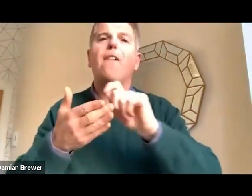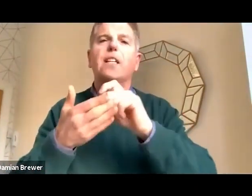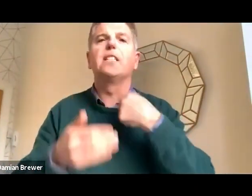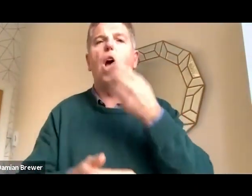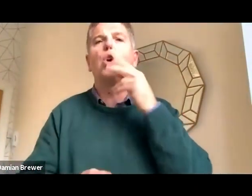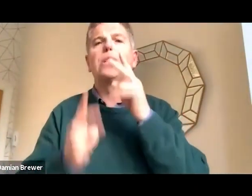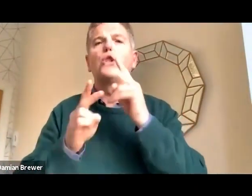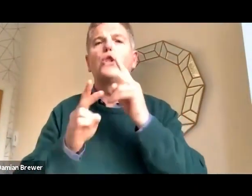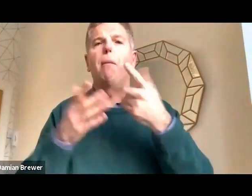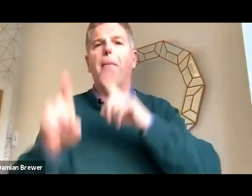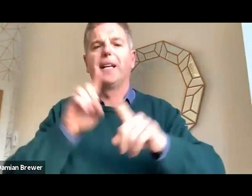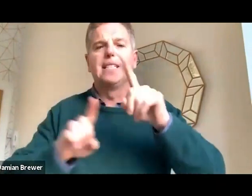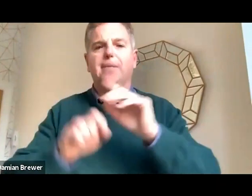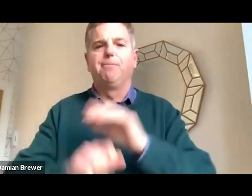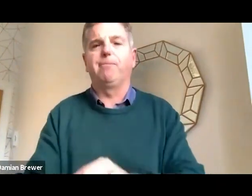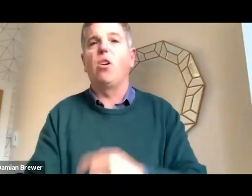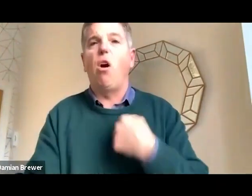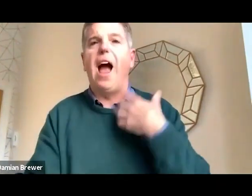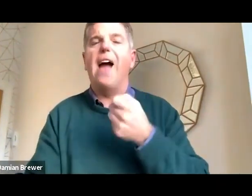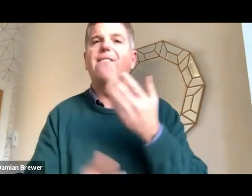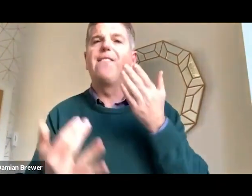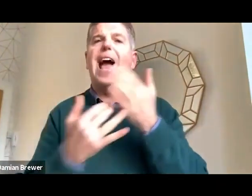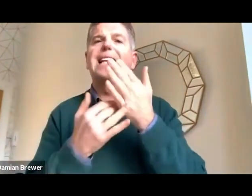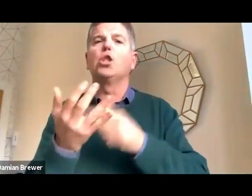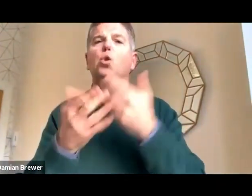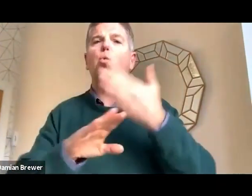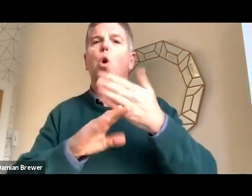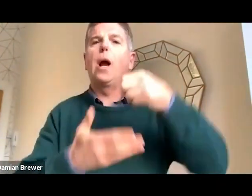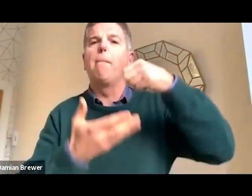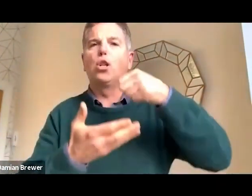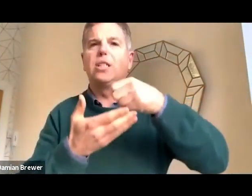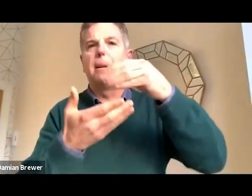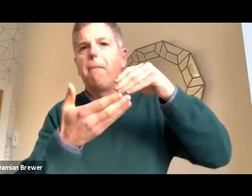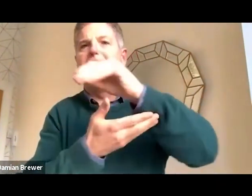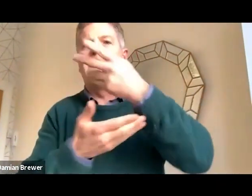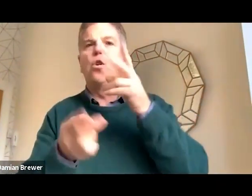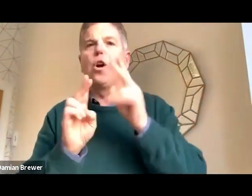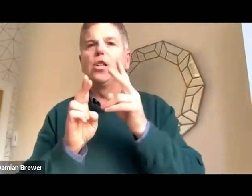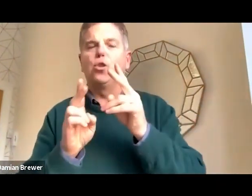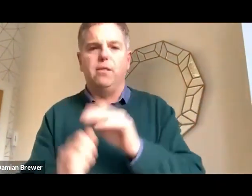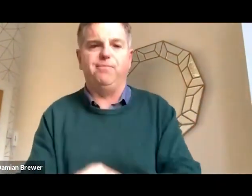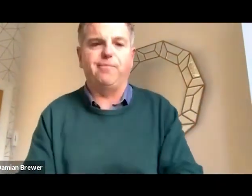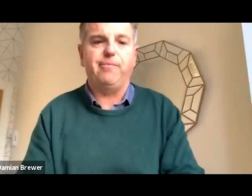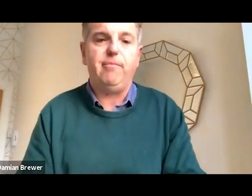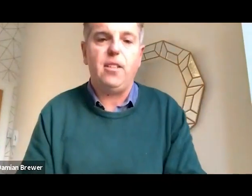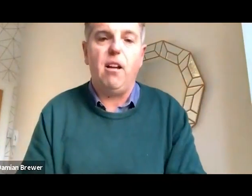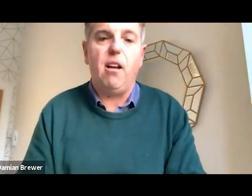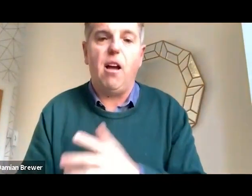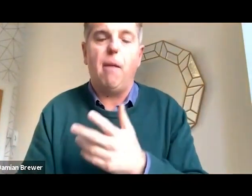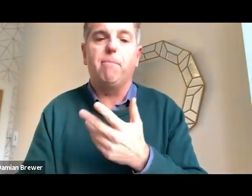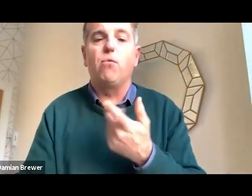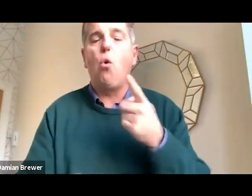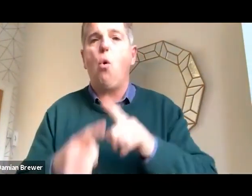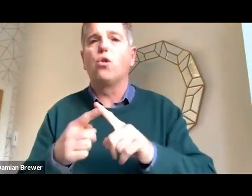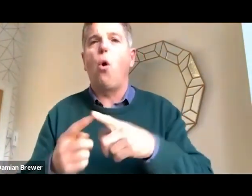have to access some spoken word. In the office, though, I do tend to use interpreters for my meetings. I do have an access to work budget as well,